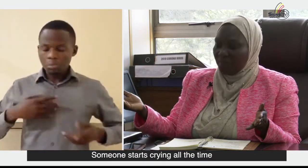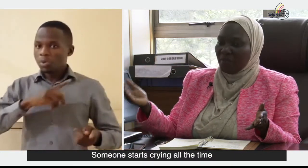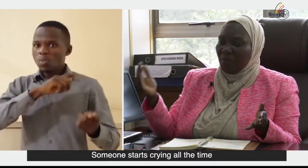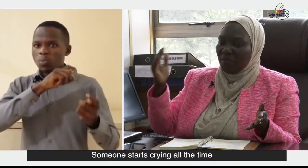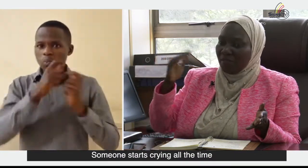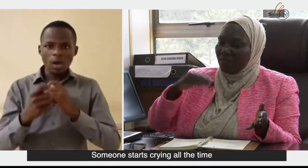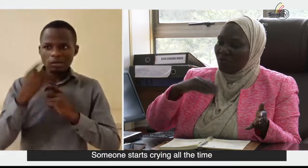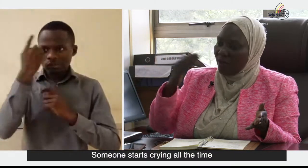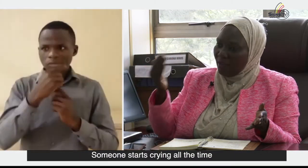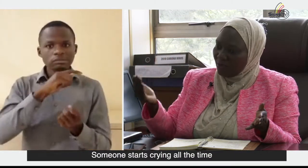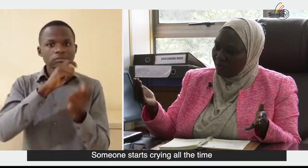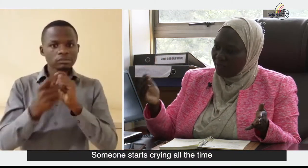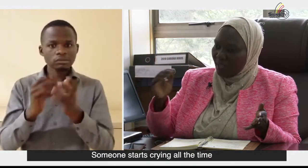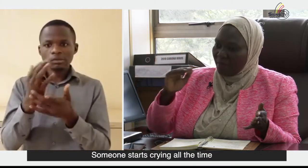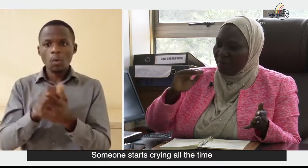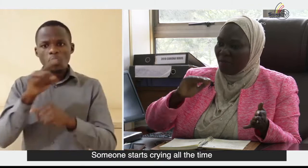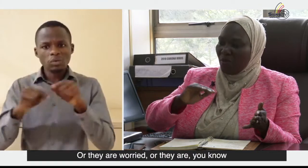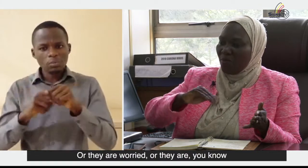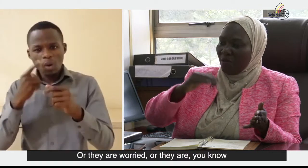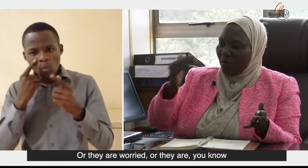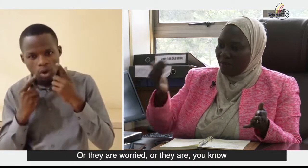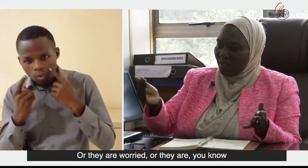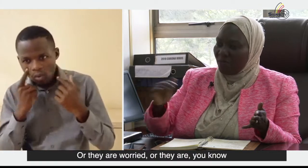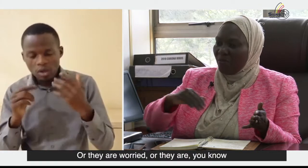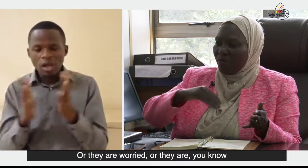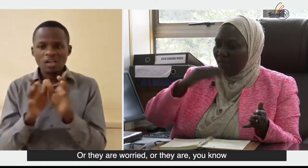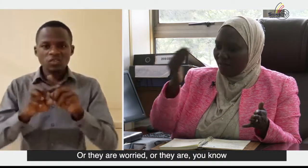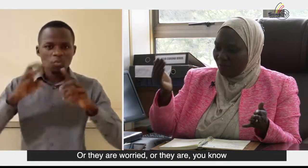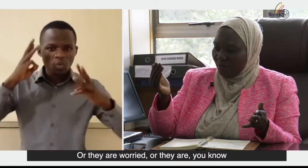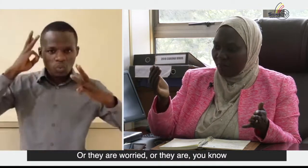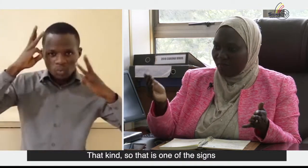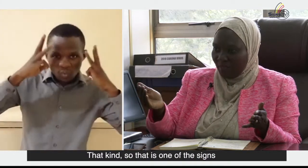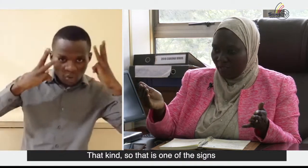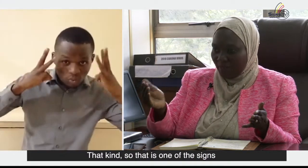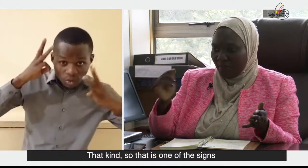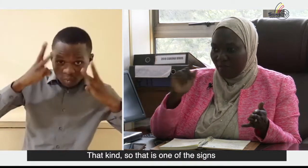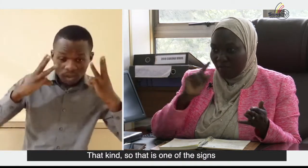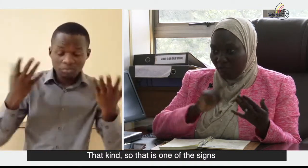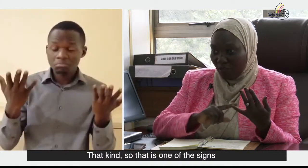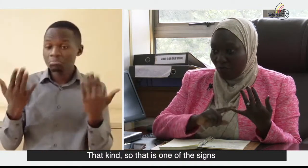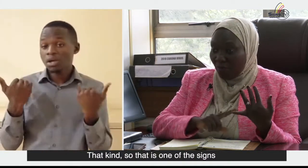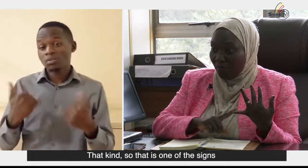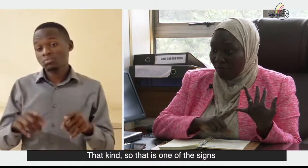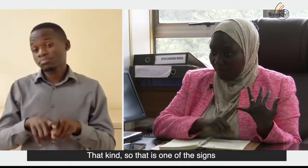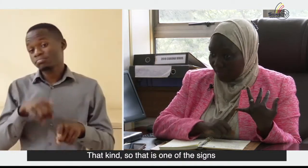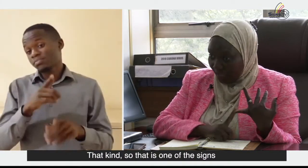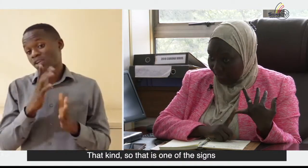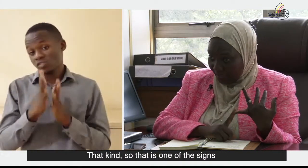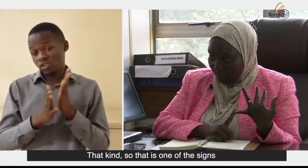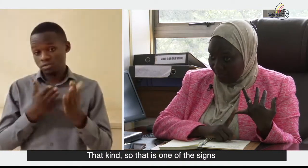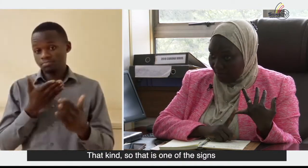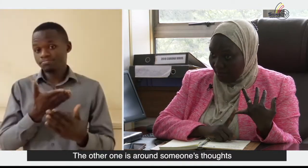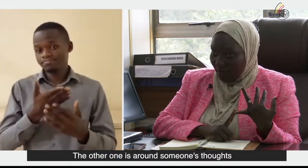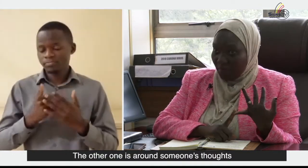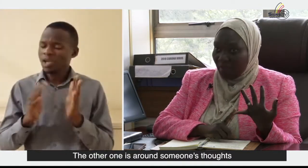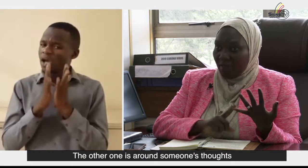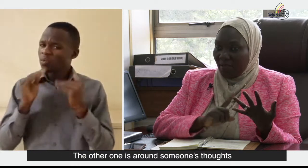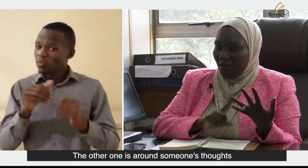Someone begins crying all the time, or they're worried, or they're, that kind. So that's one of the signs. The other one